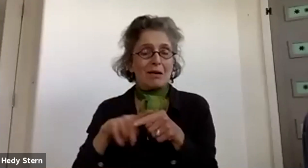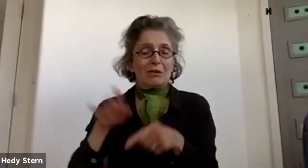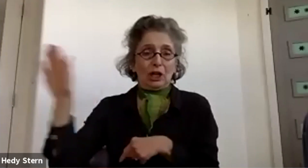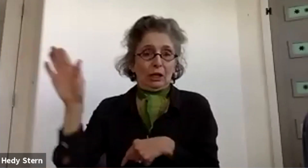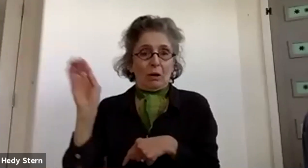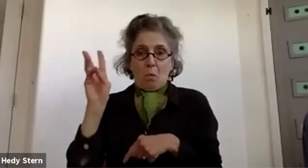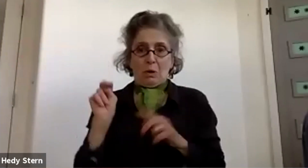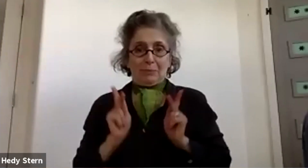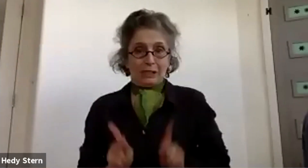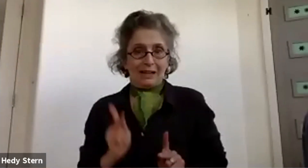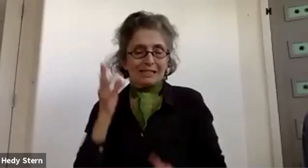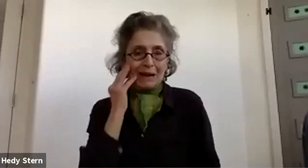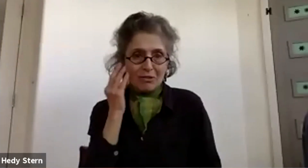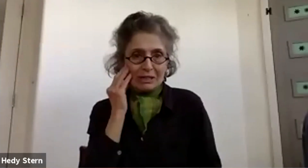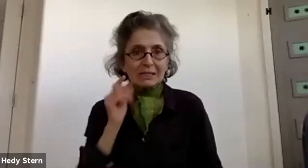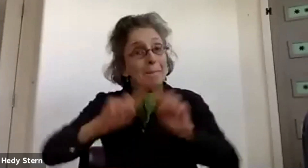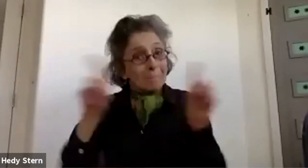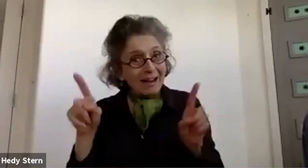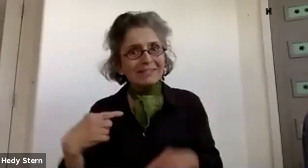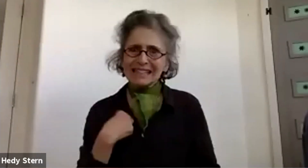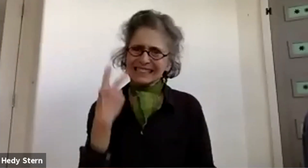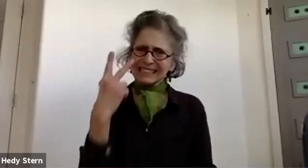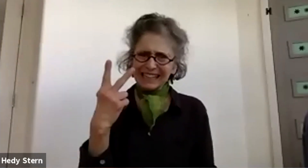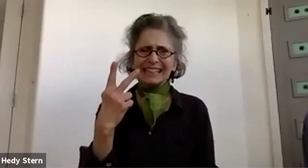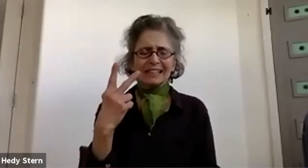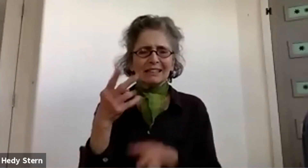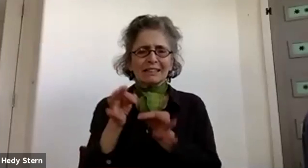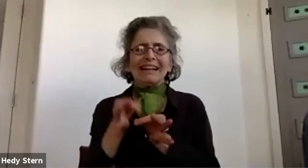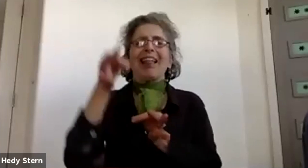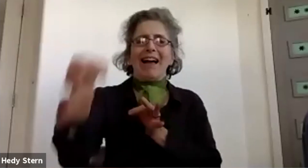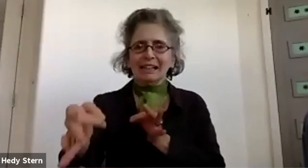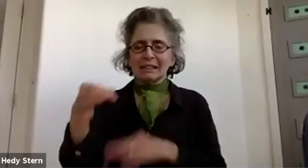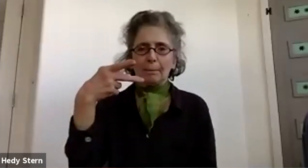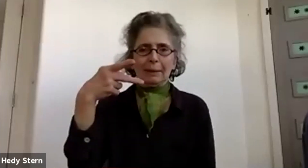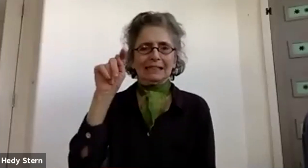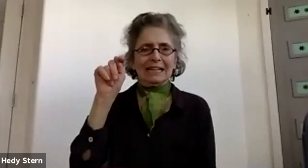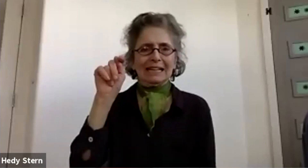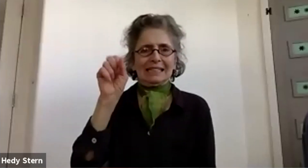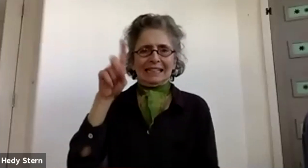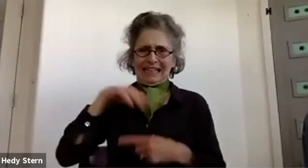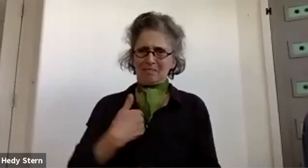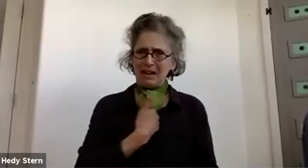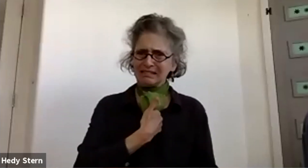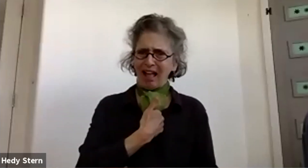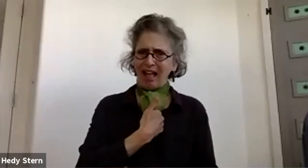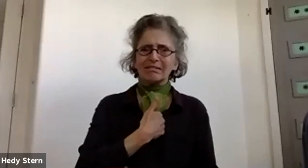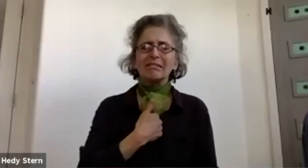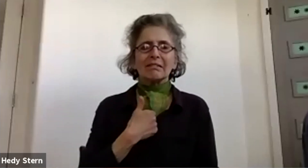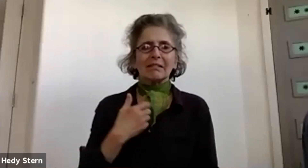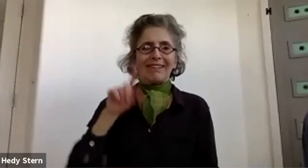discuss the experience of her own personal experience, but I did see some PTSD effects